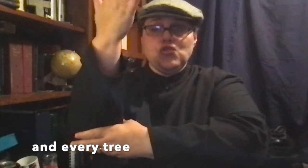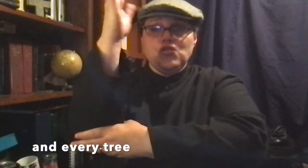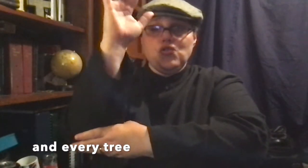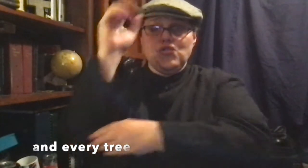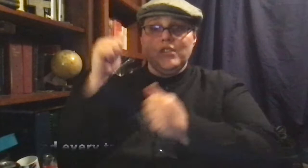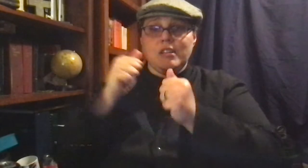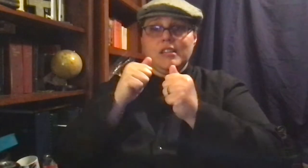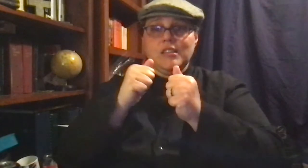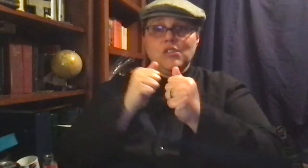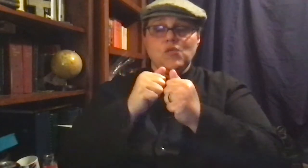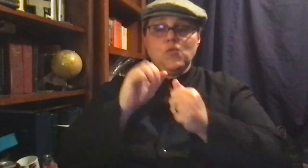fruit.